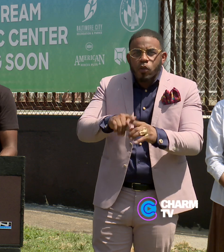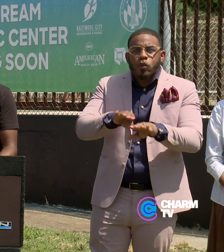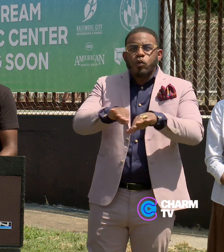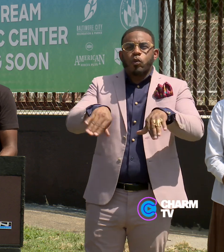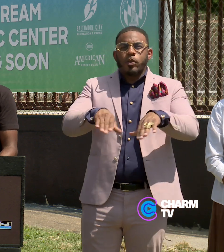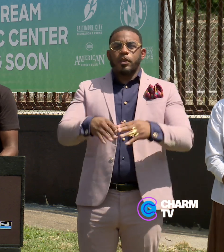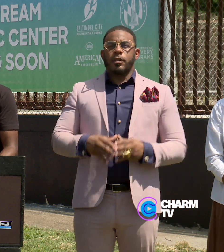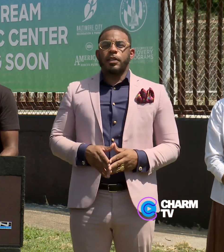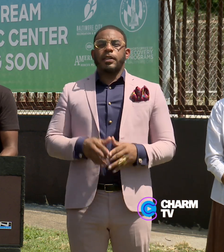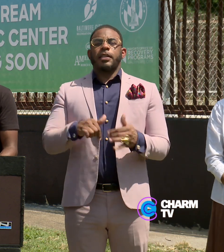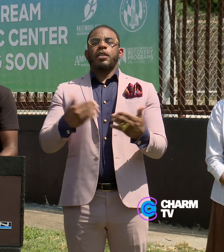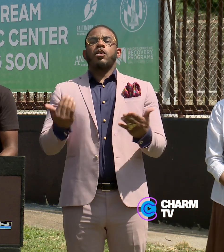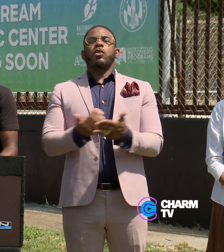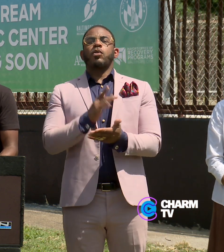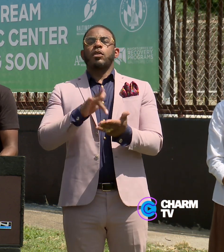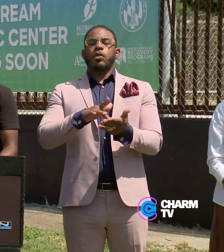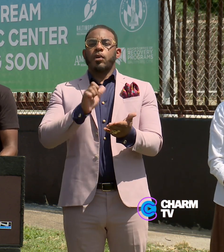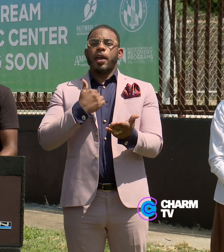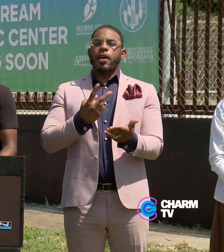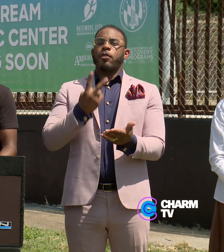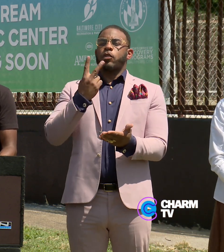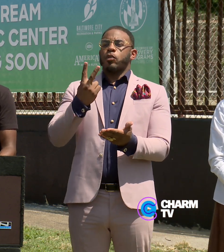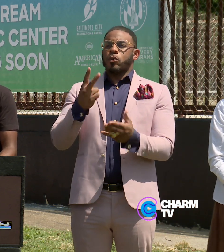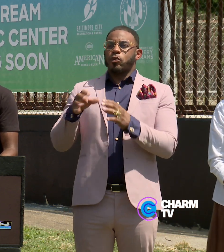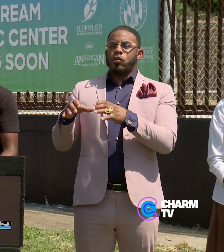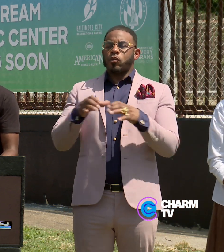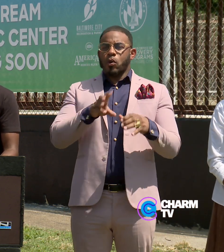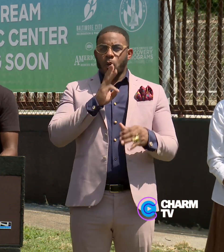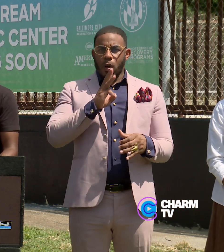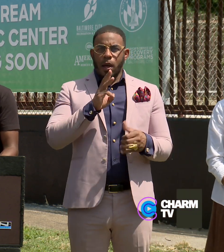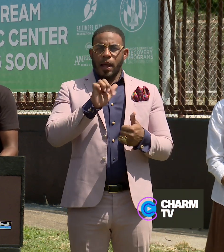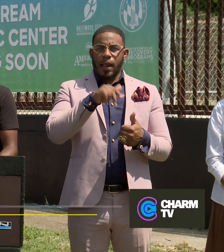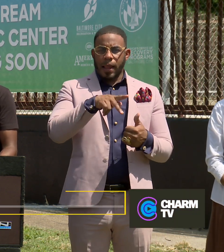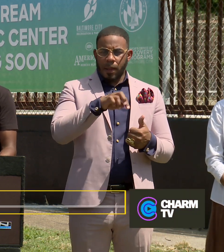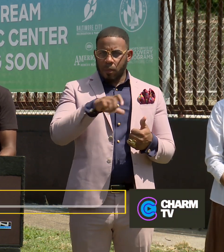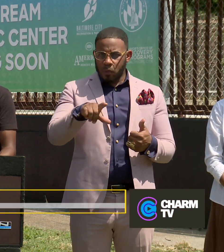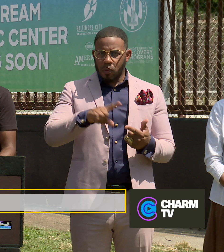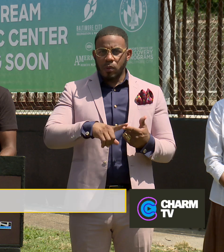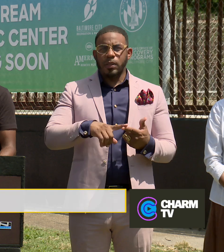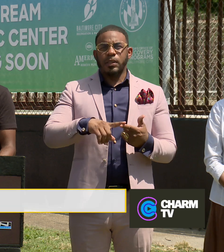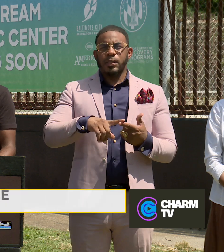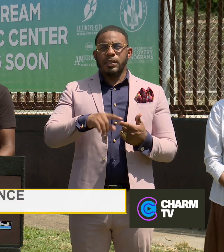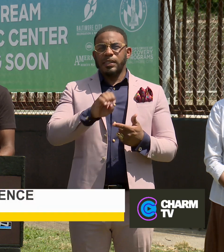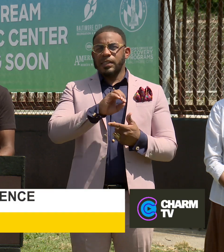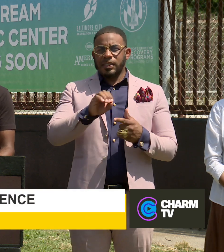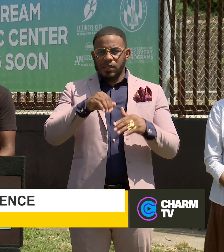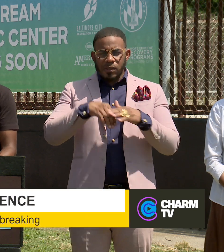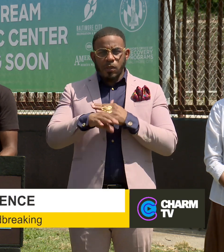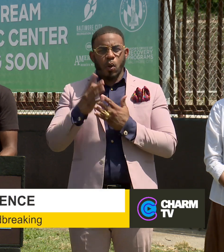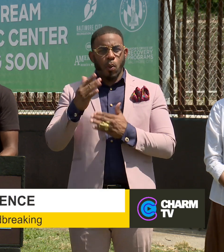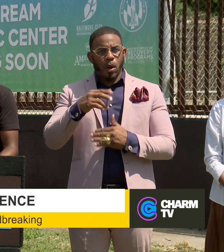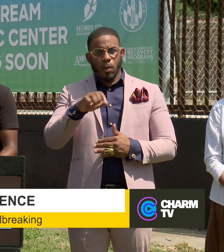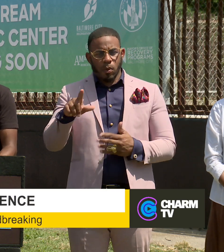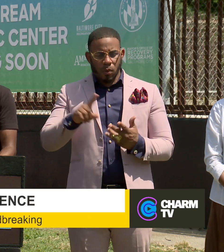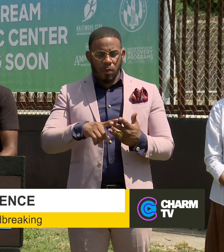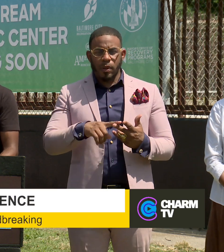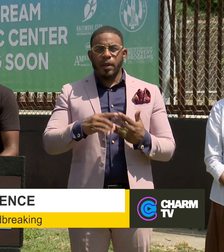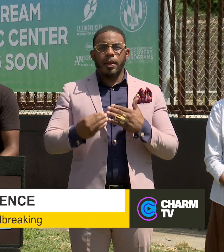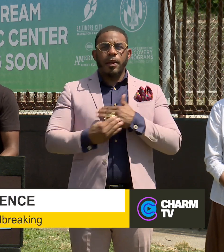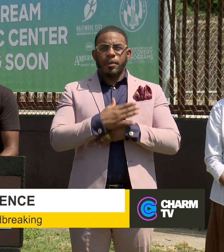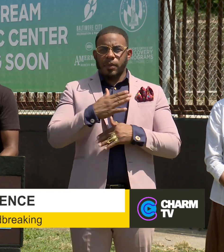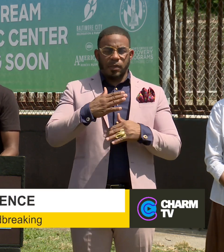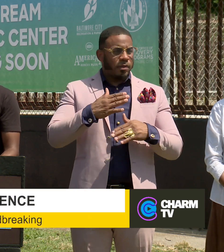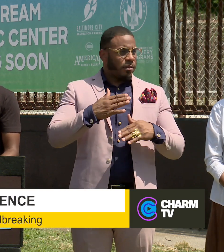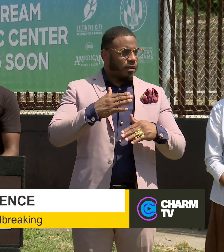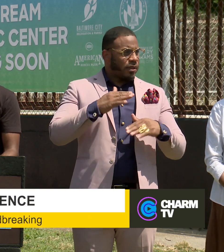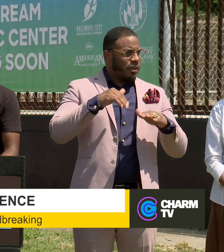swim. This new center will have 2 bodies of water, a lap pool and a zero-entry wading pool, a beach entrance,